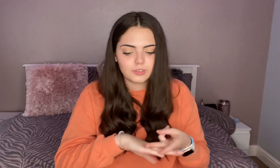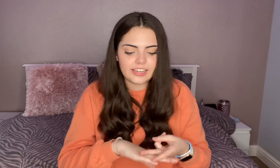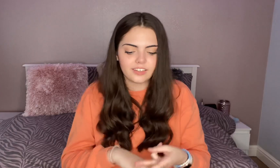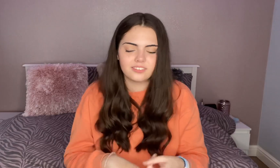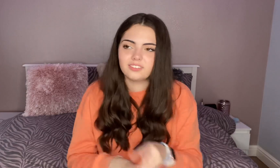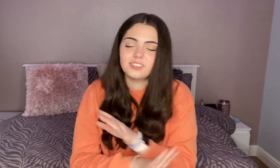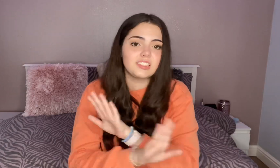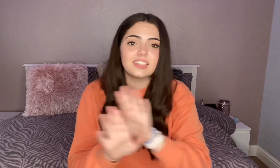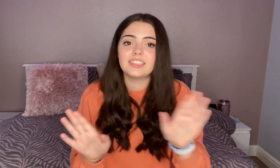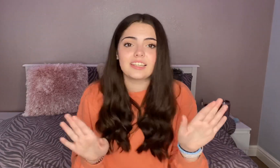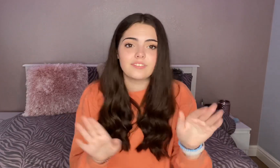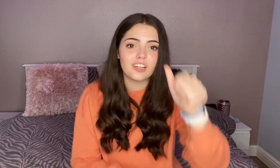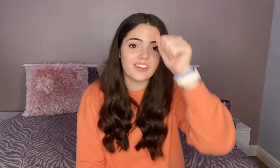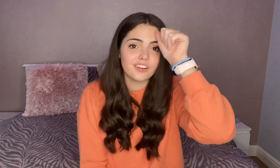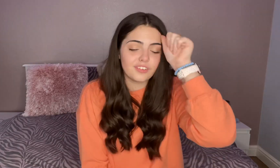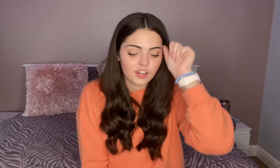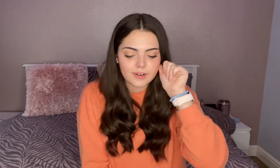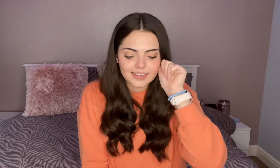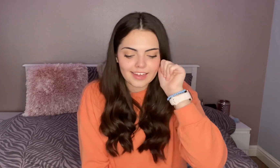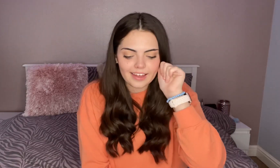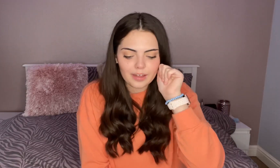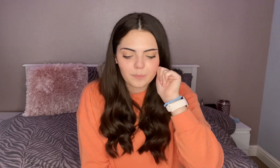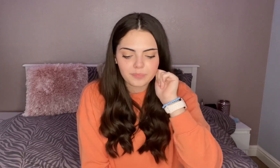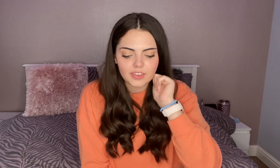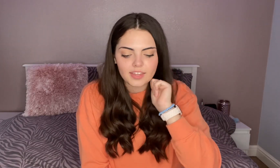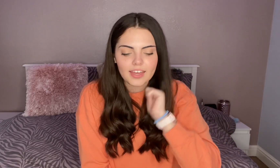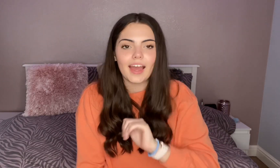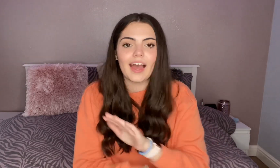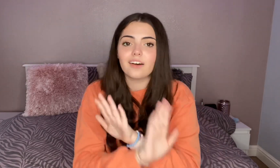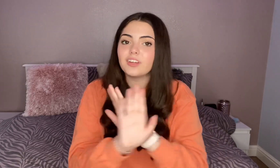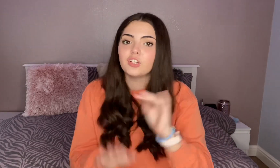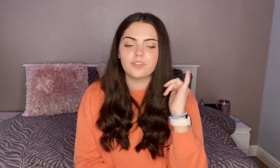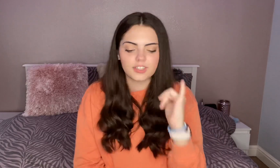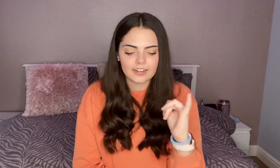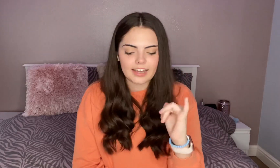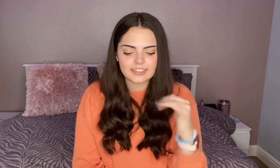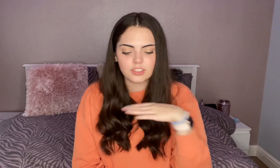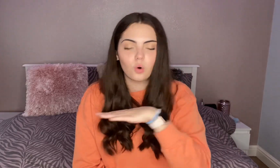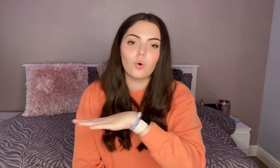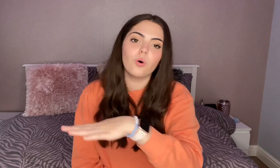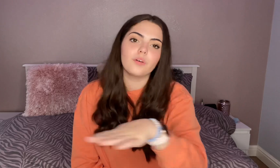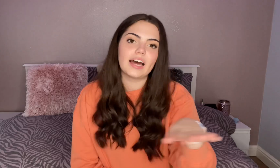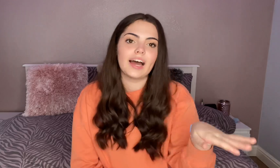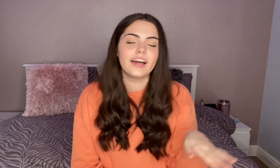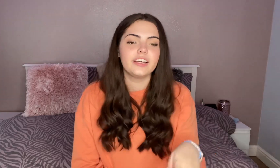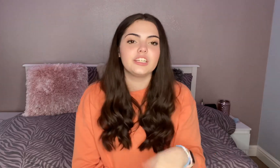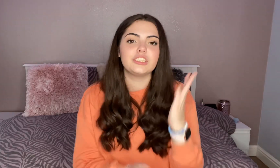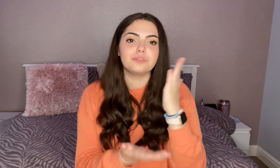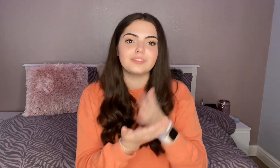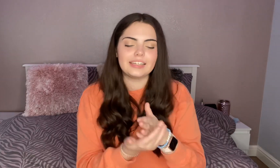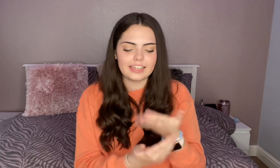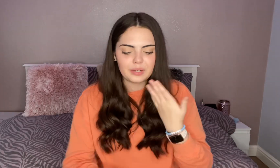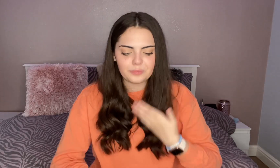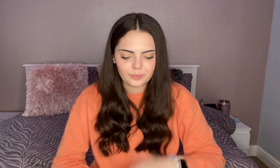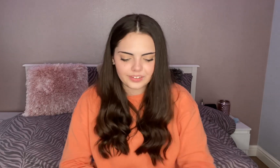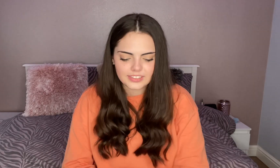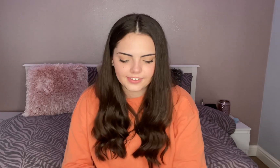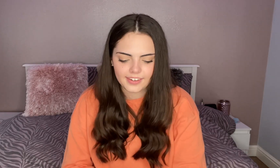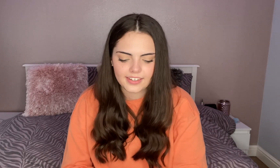falling, doesn't even know it yet. Having no regrets is all that she really wants. And then it's, we're